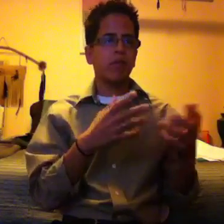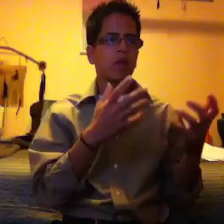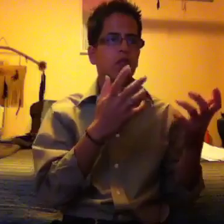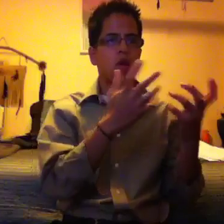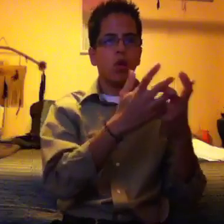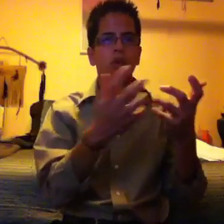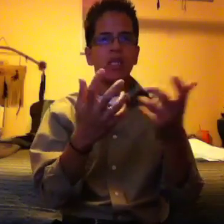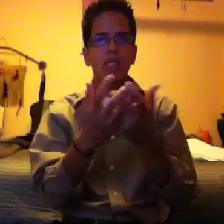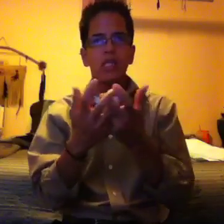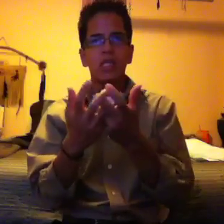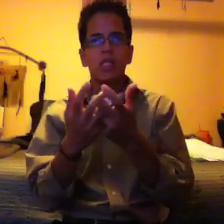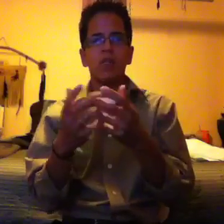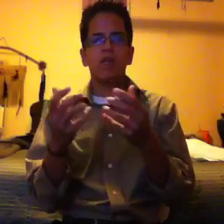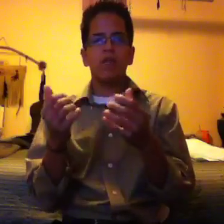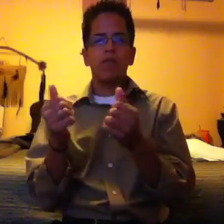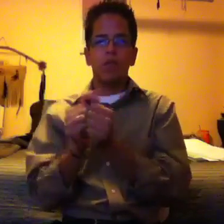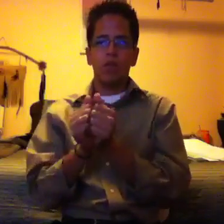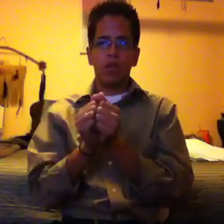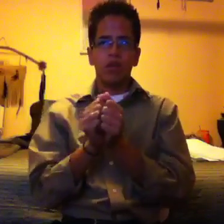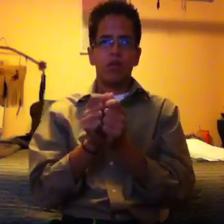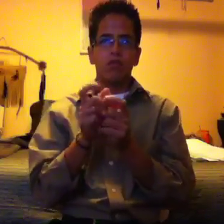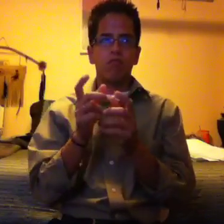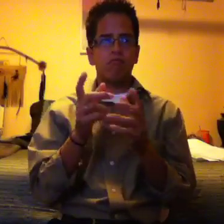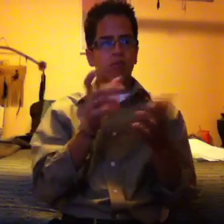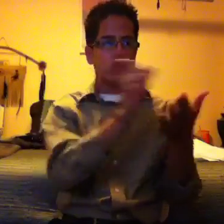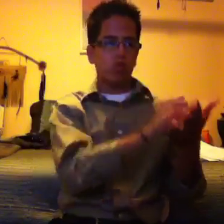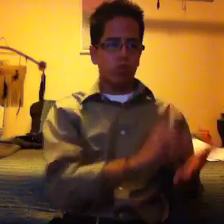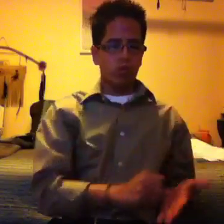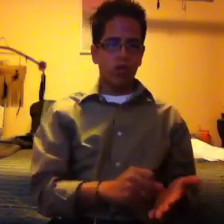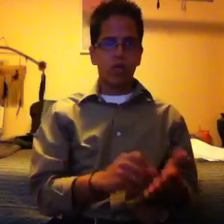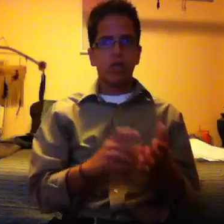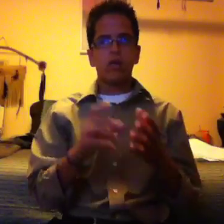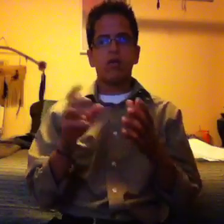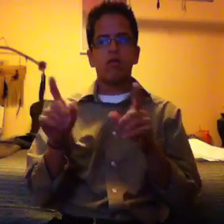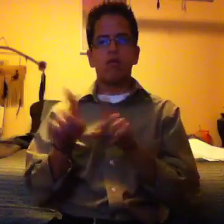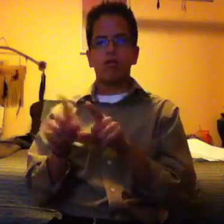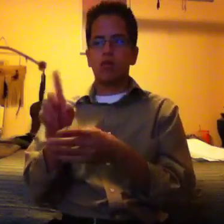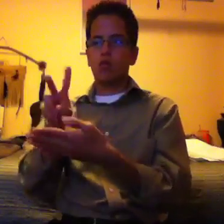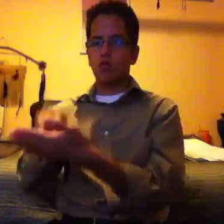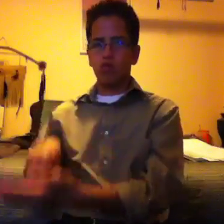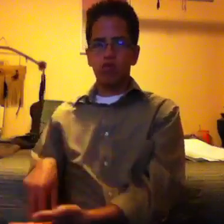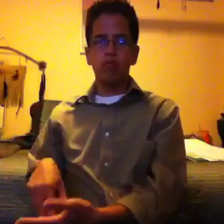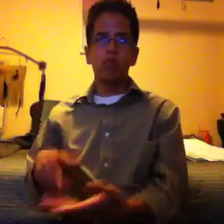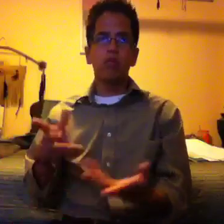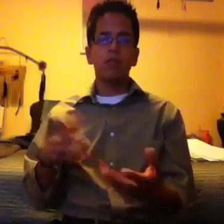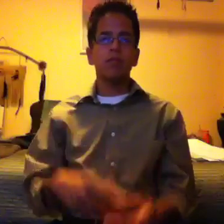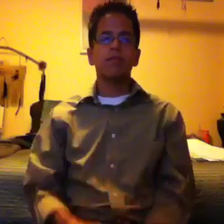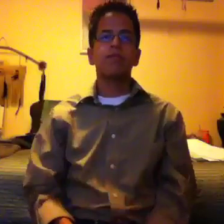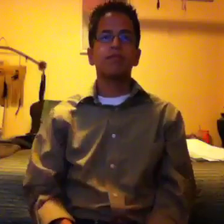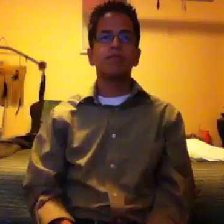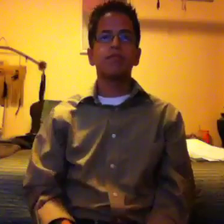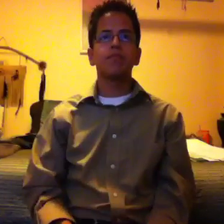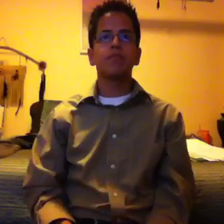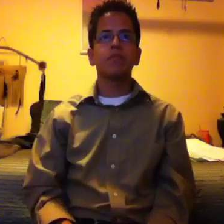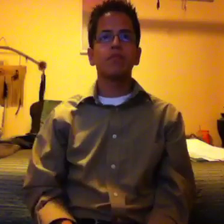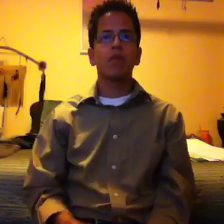I teach a class that is more of a skills-based class, and it's for freshman students in college, and it's a